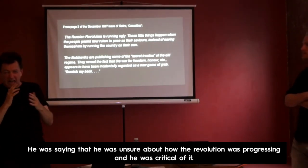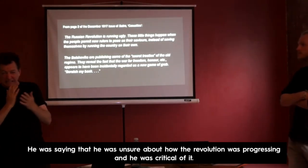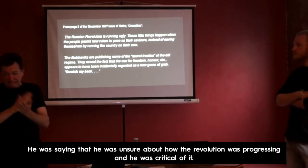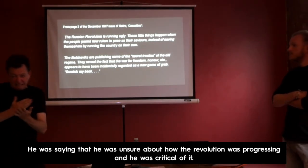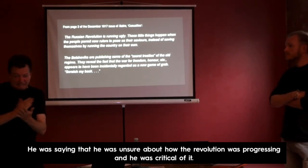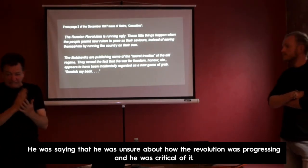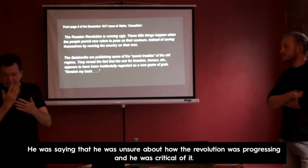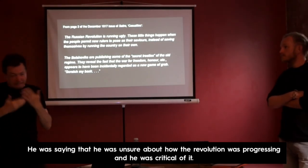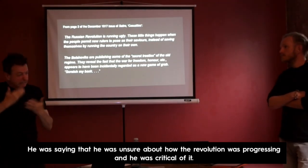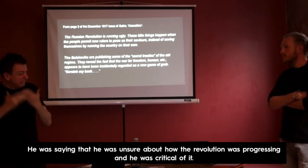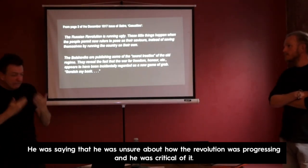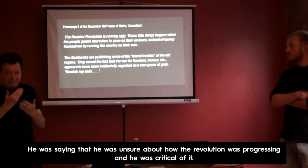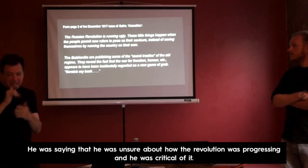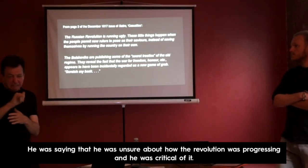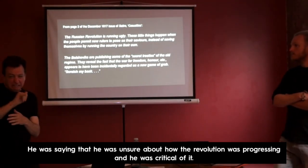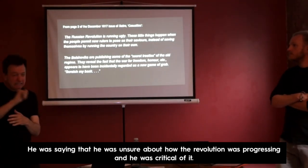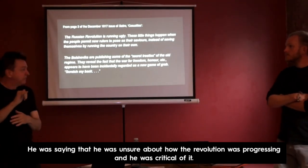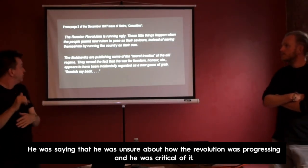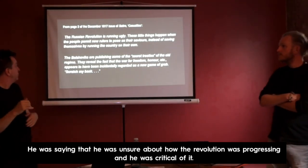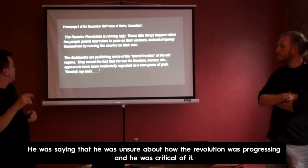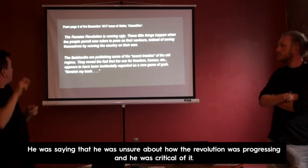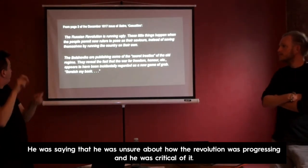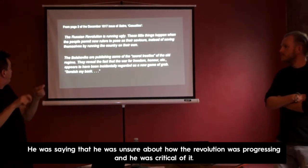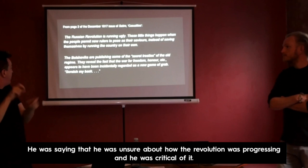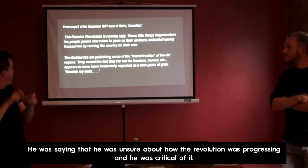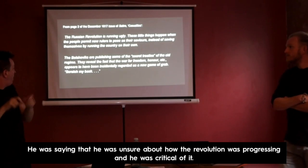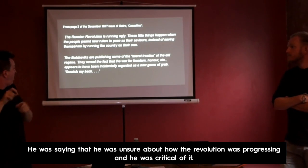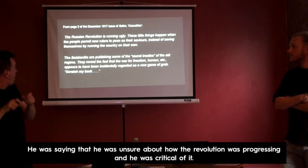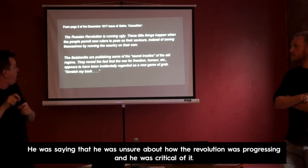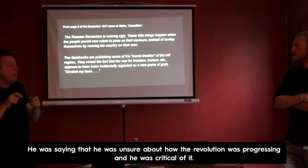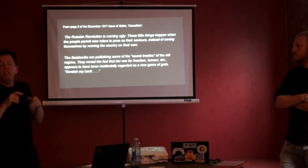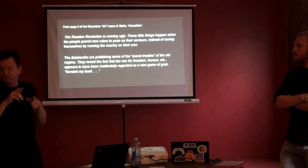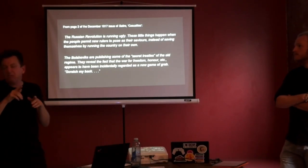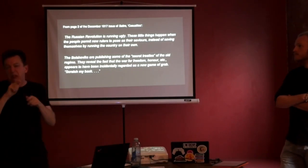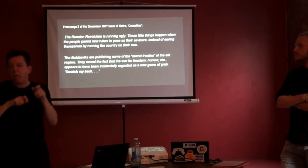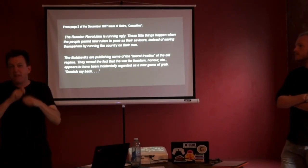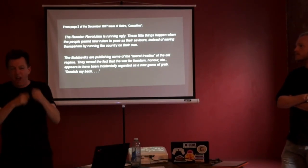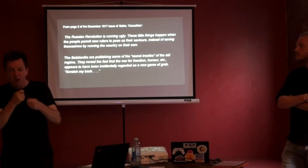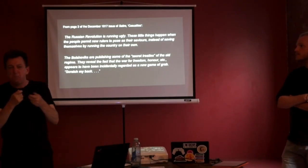He's saying that he was unsure about how the revolution was progressing and he was critical of it.